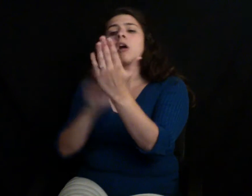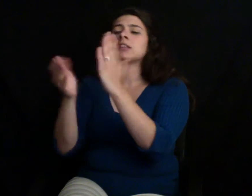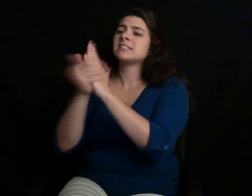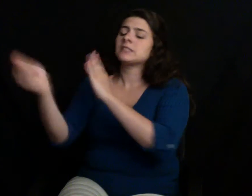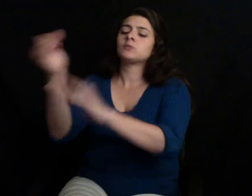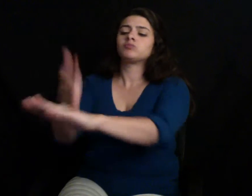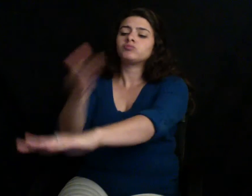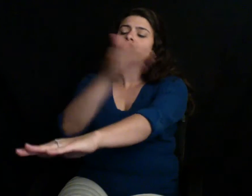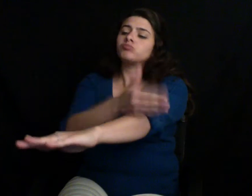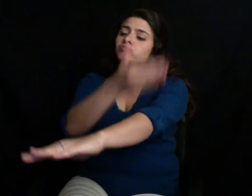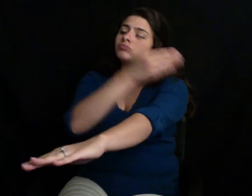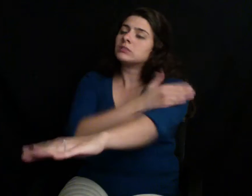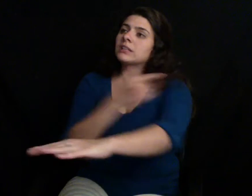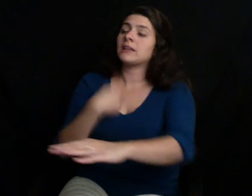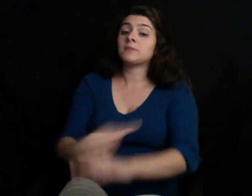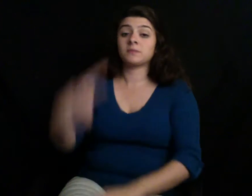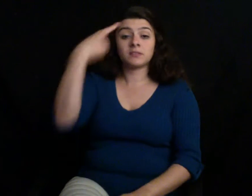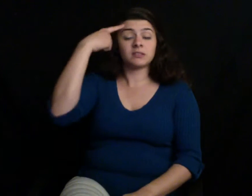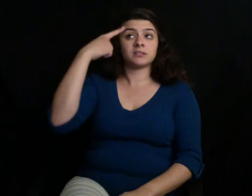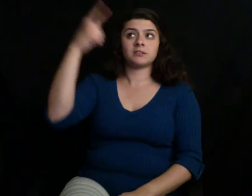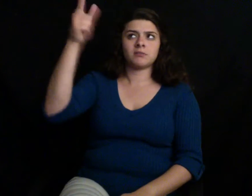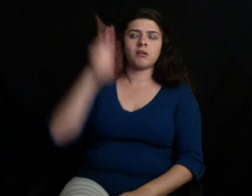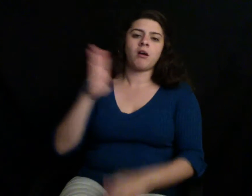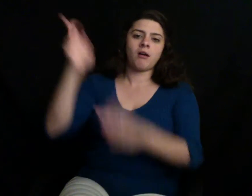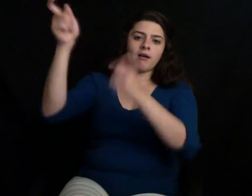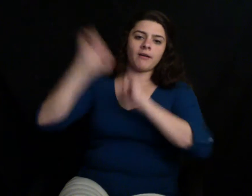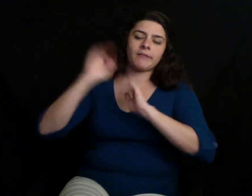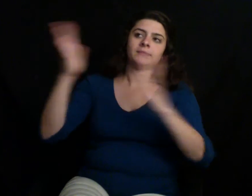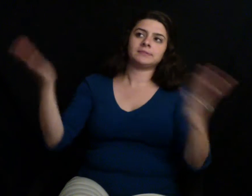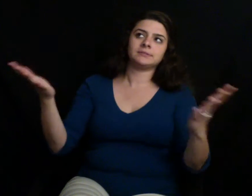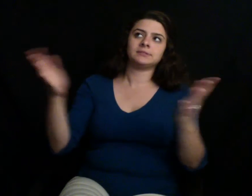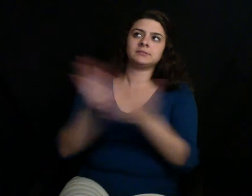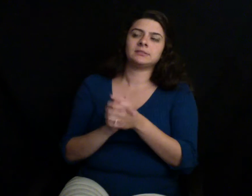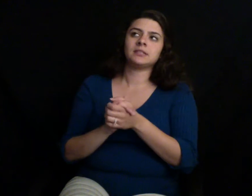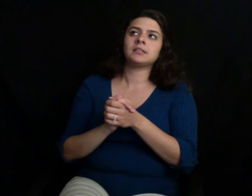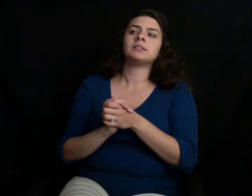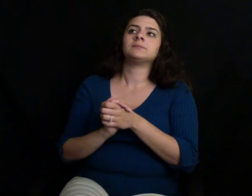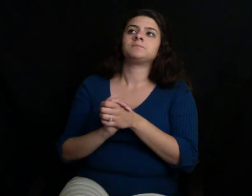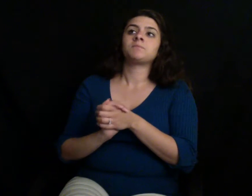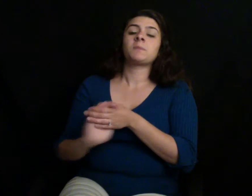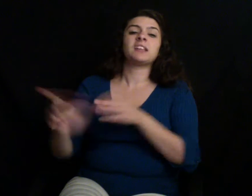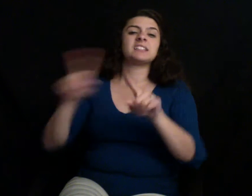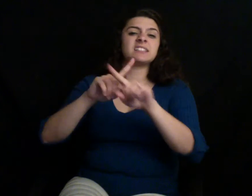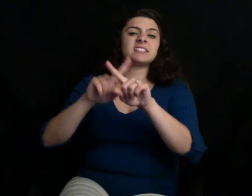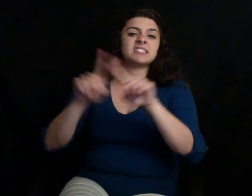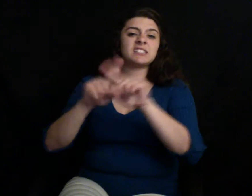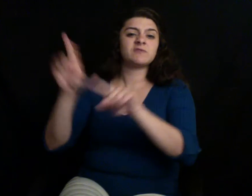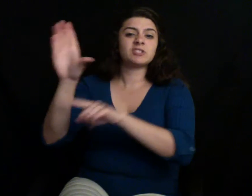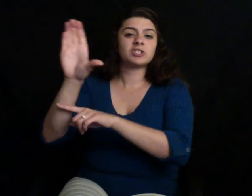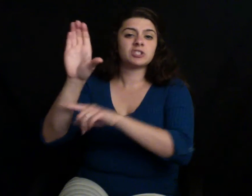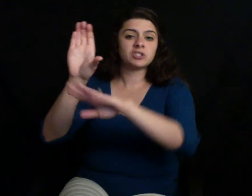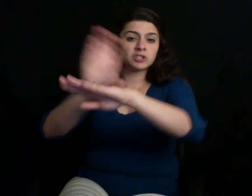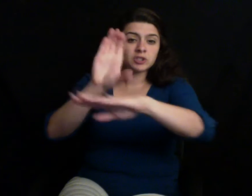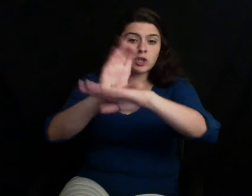obviously it was a gift too. But eventually I would go to like different churches and mosques and just draw like things like Last Supper and